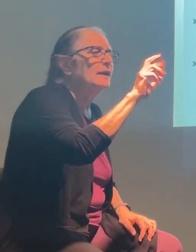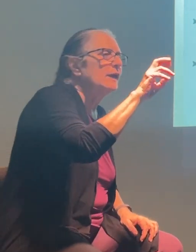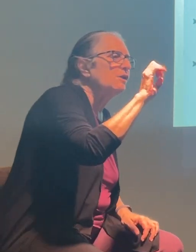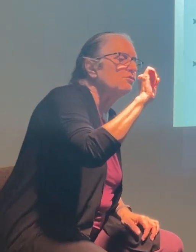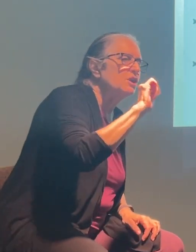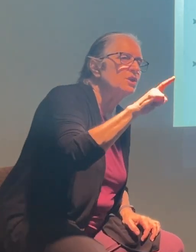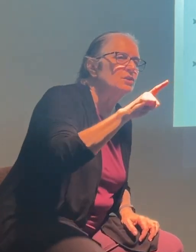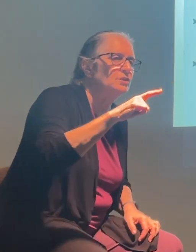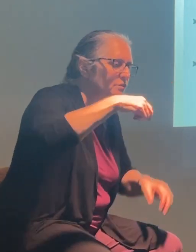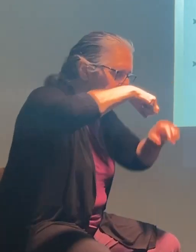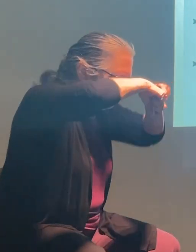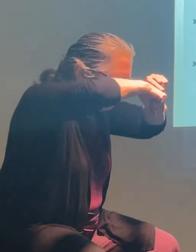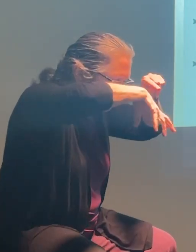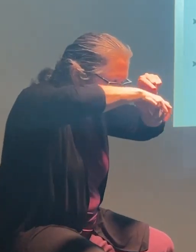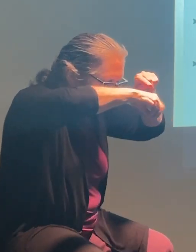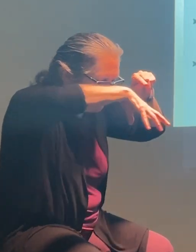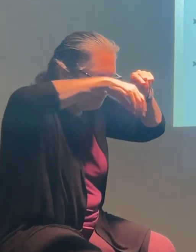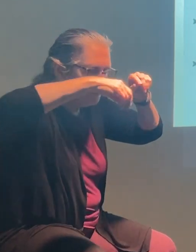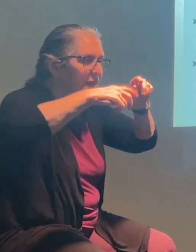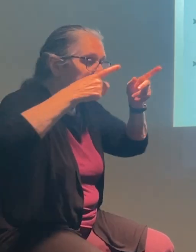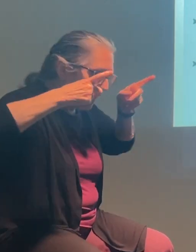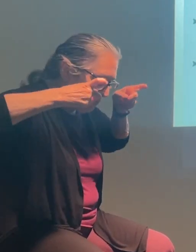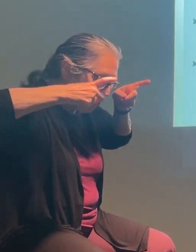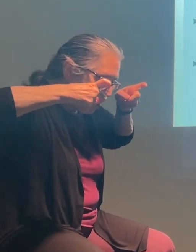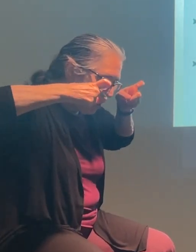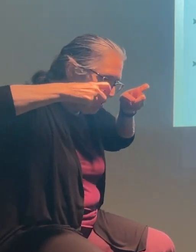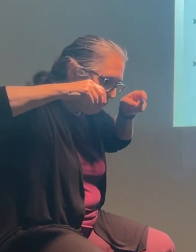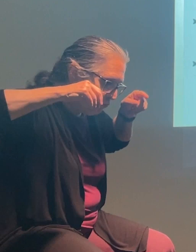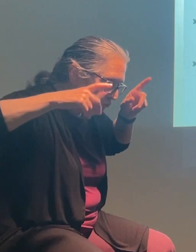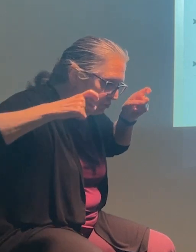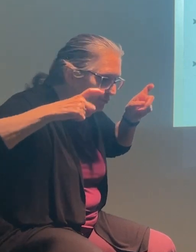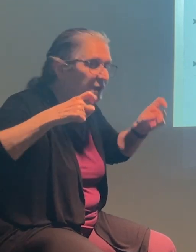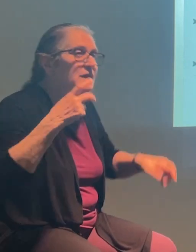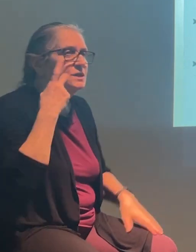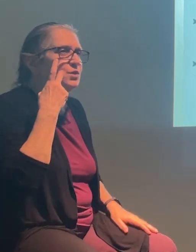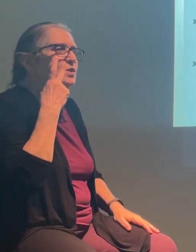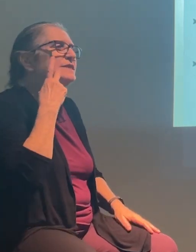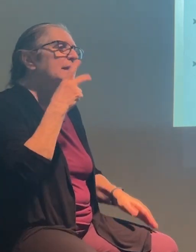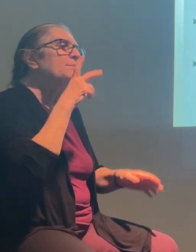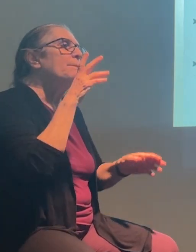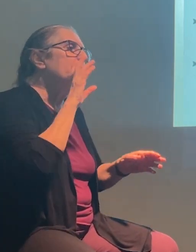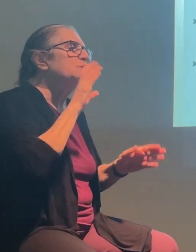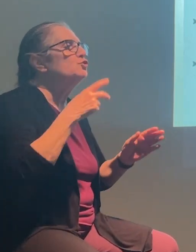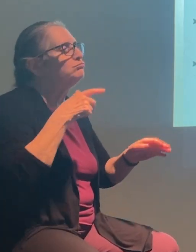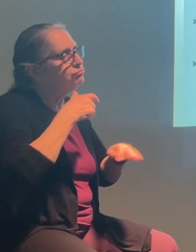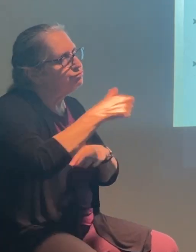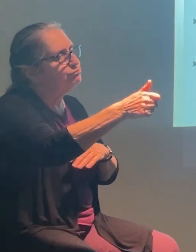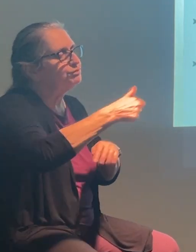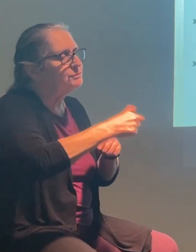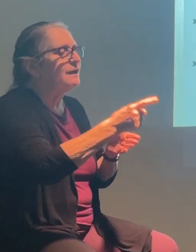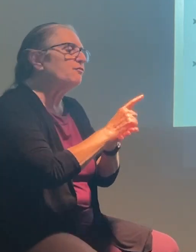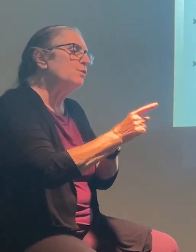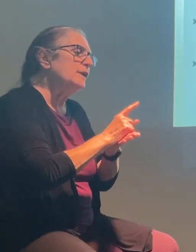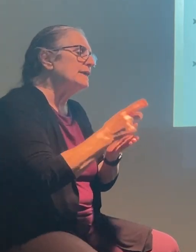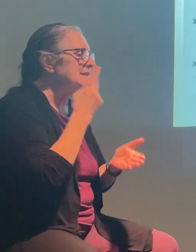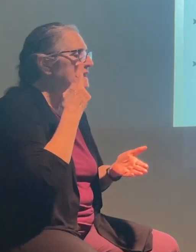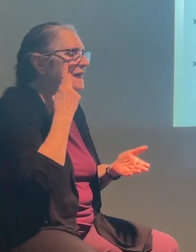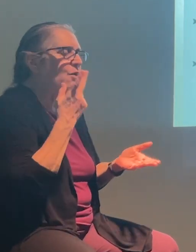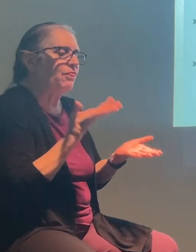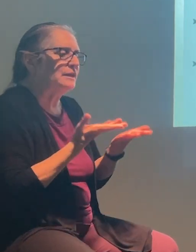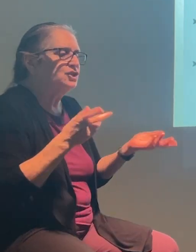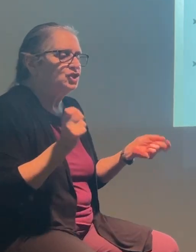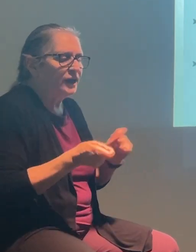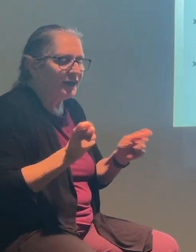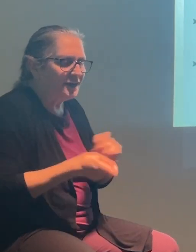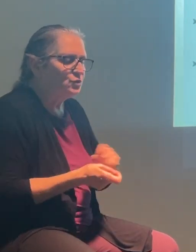fields like every day or once a week, so you could see how things change, damages, and so forth. And by